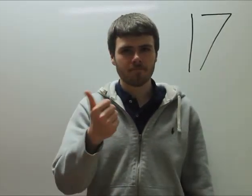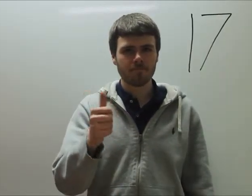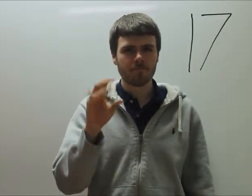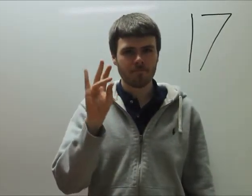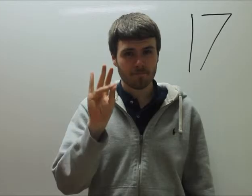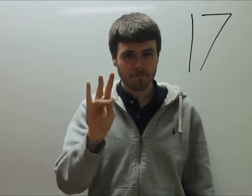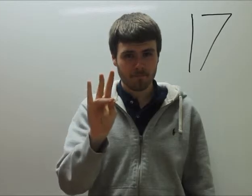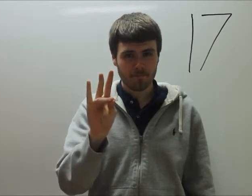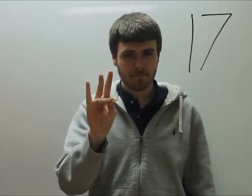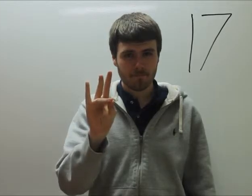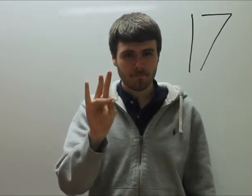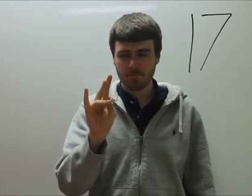17.